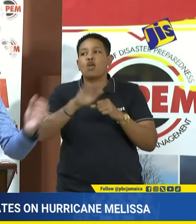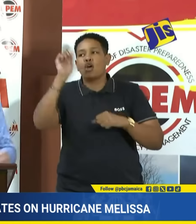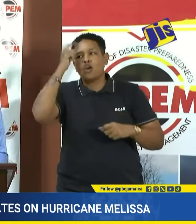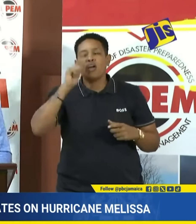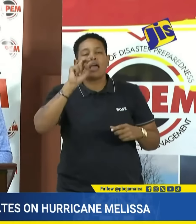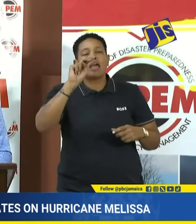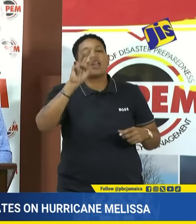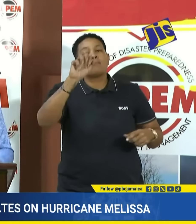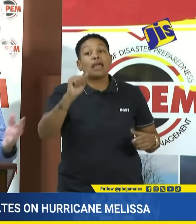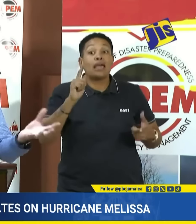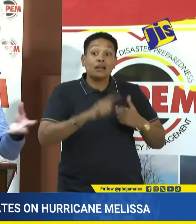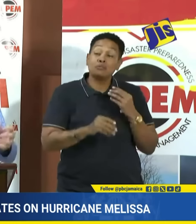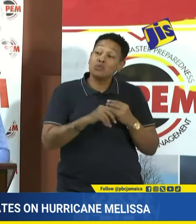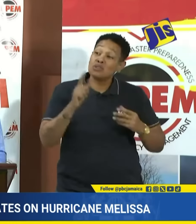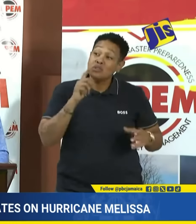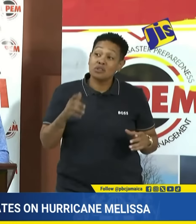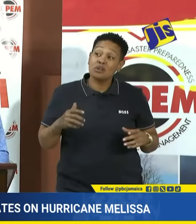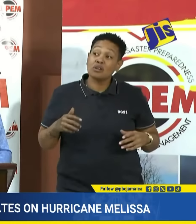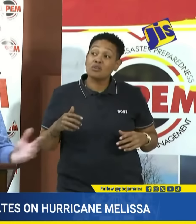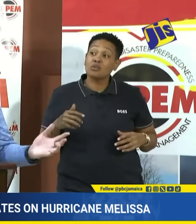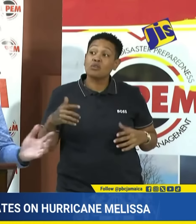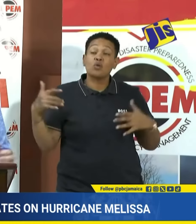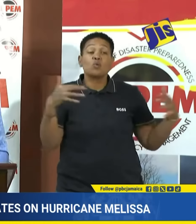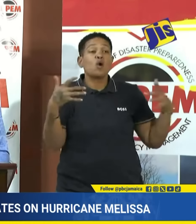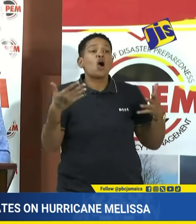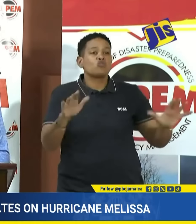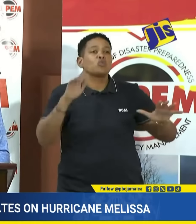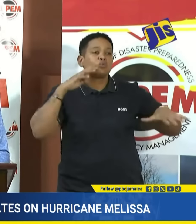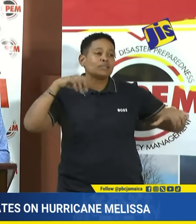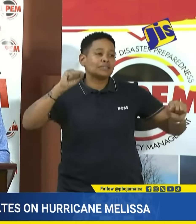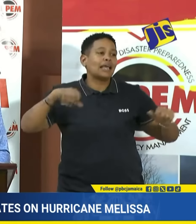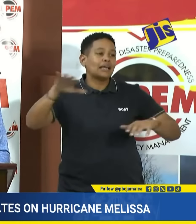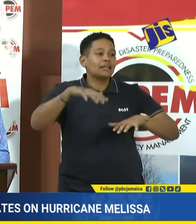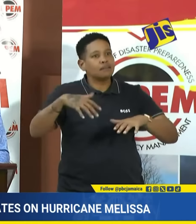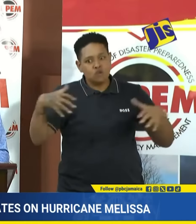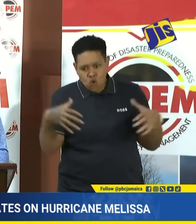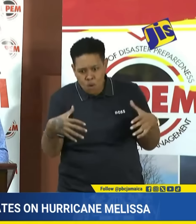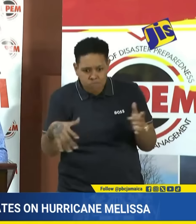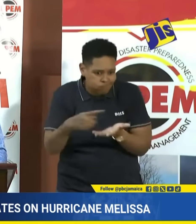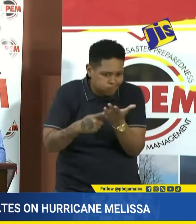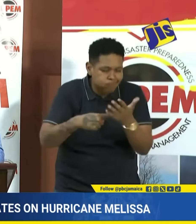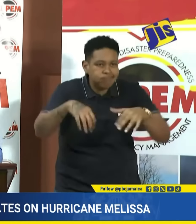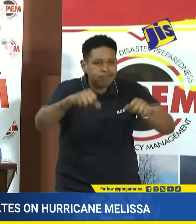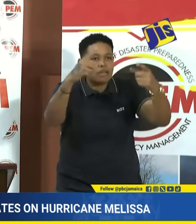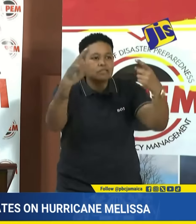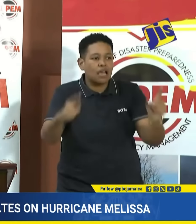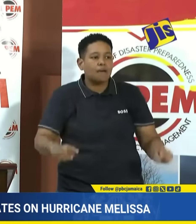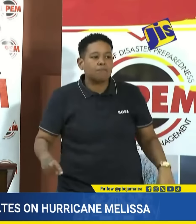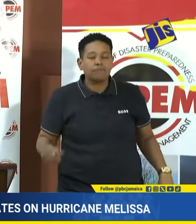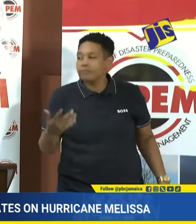Government, NWA. So the war room will take care of those things as they occur.